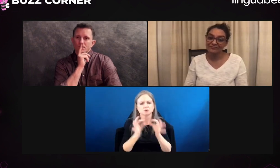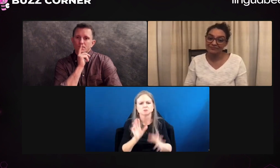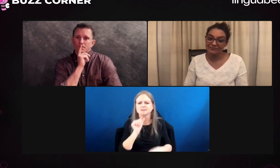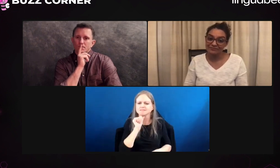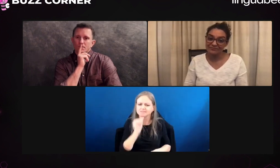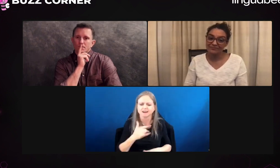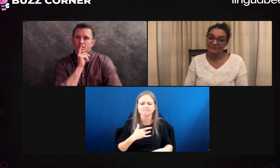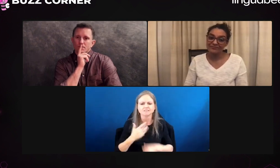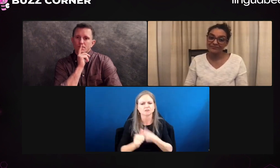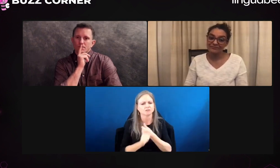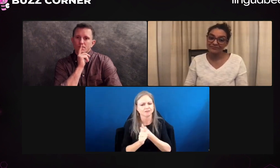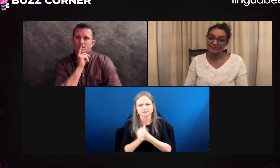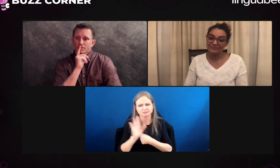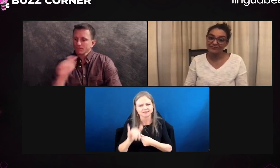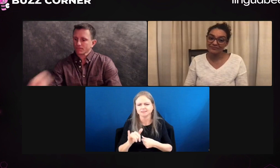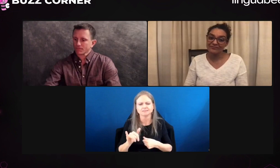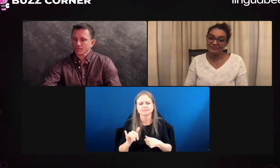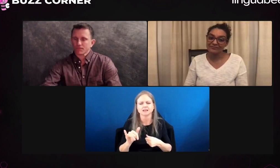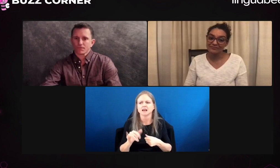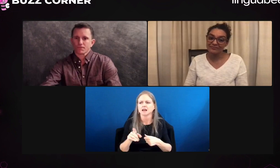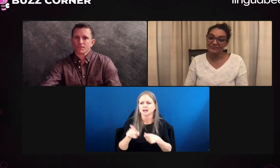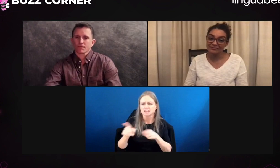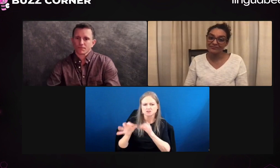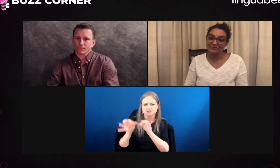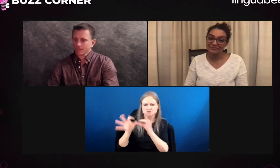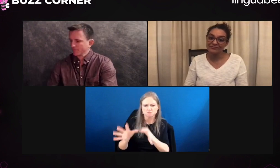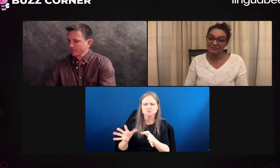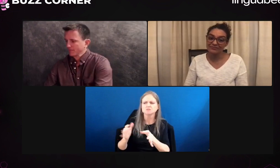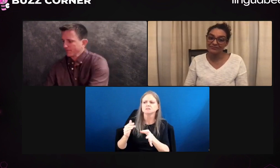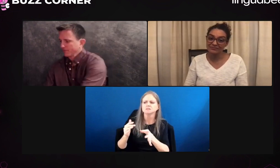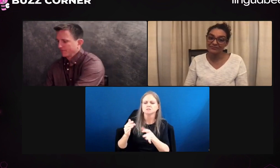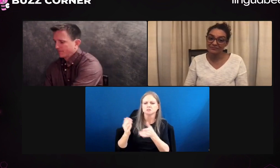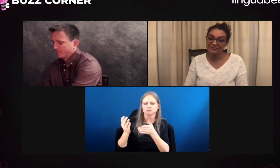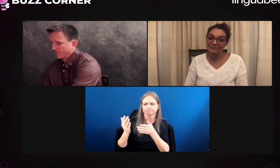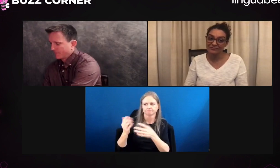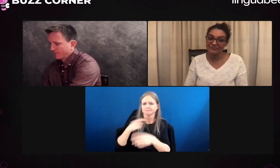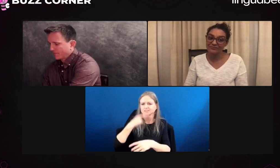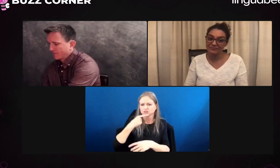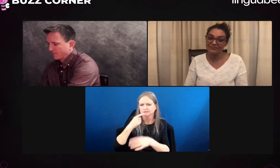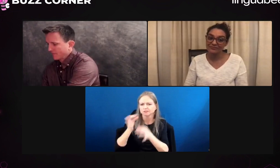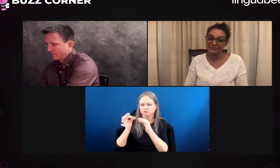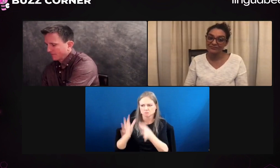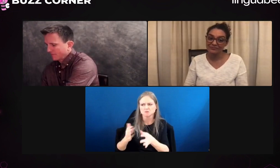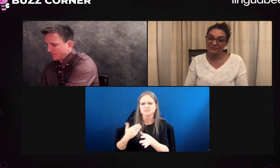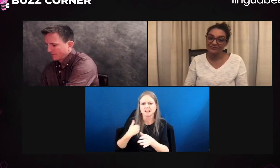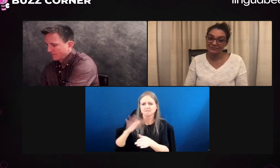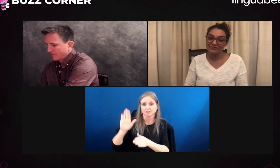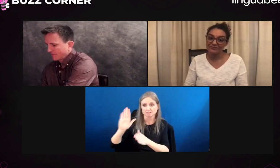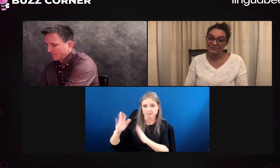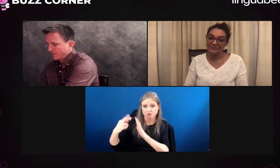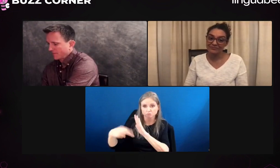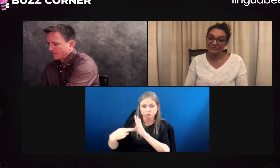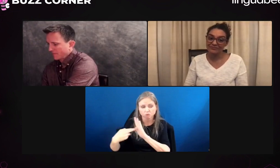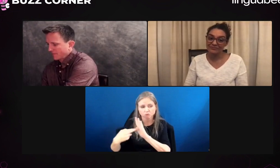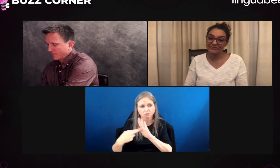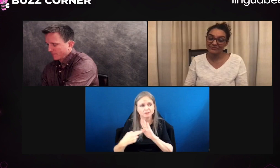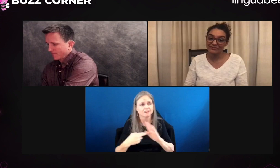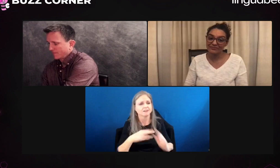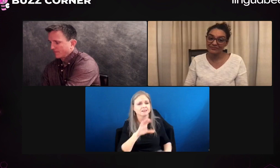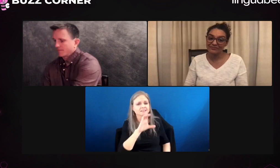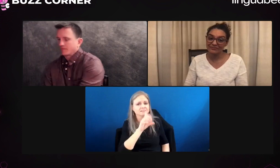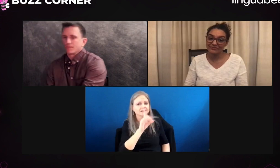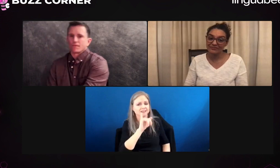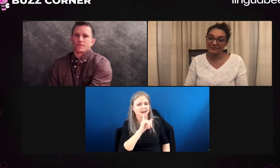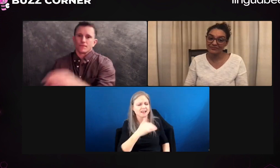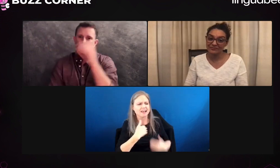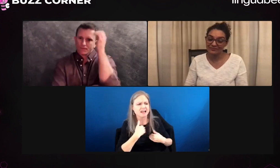Really, really wish that were not the case, that they were not feeling threatened by CDIs, that